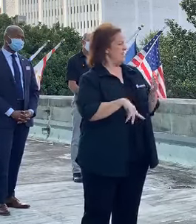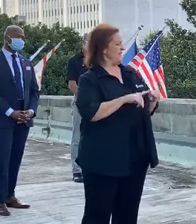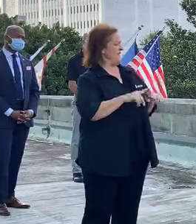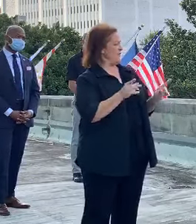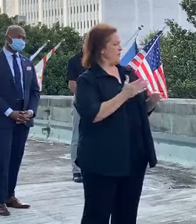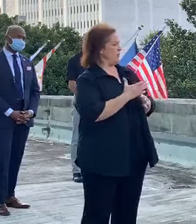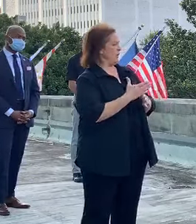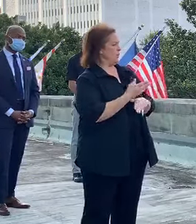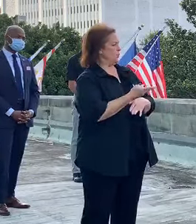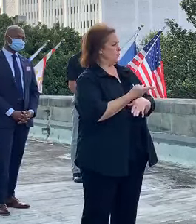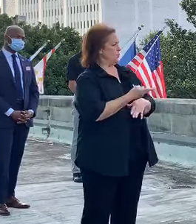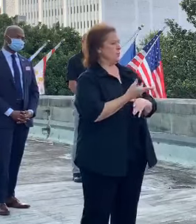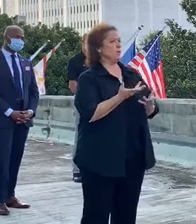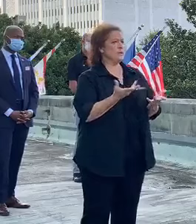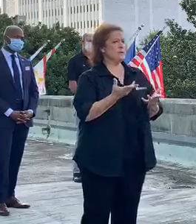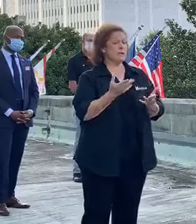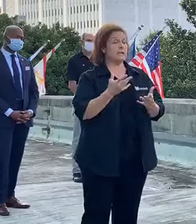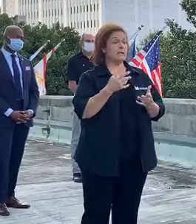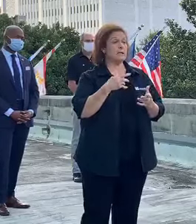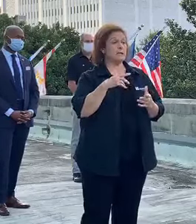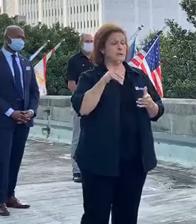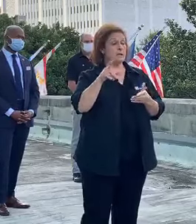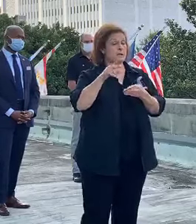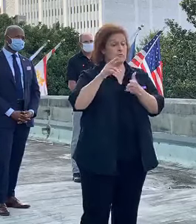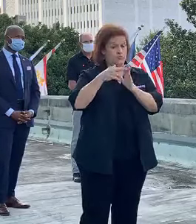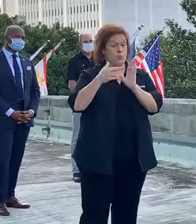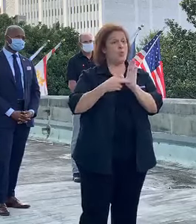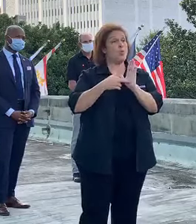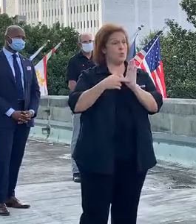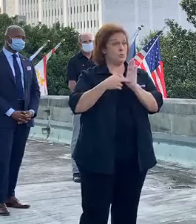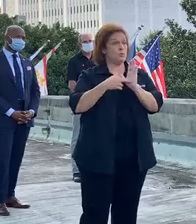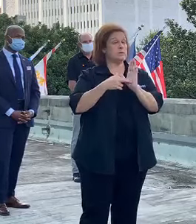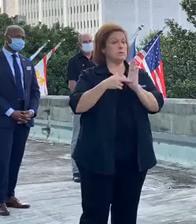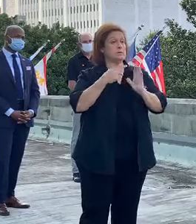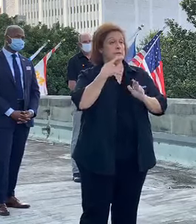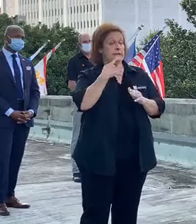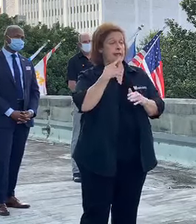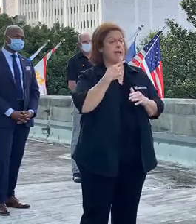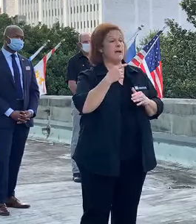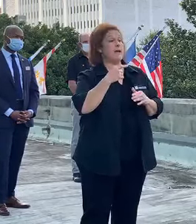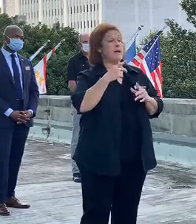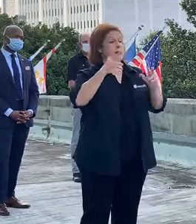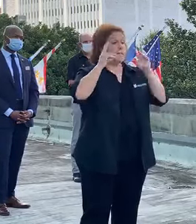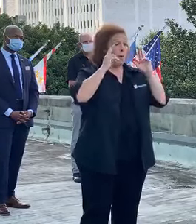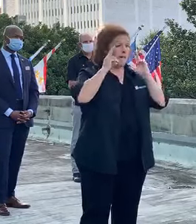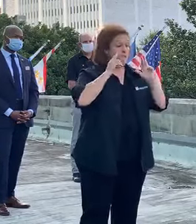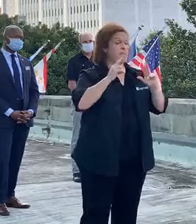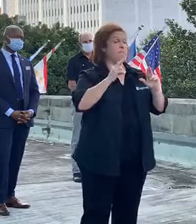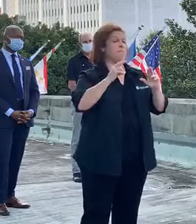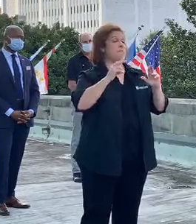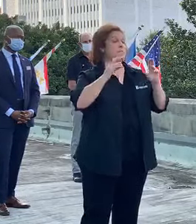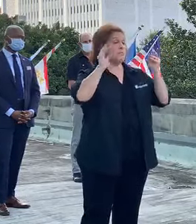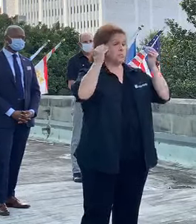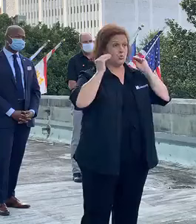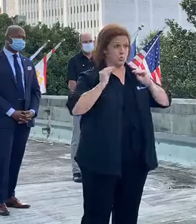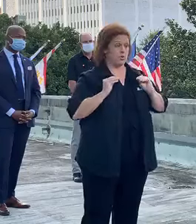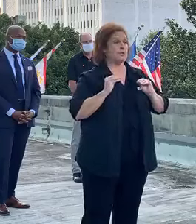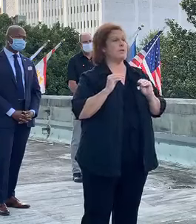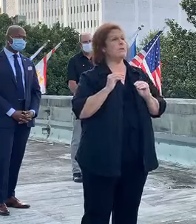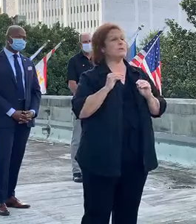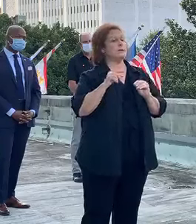Well, the guidelines speak to that, and the experts say that in regards to barber and beauty, that there